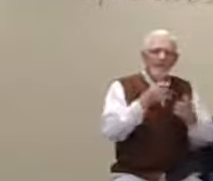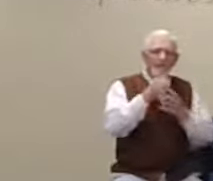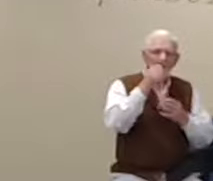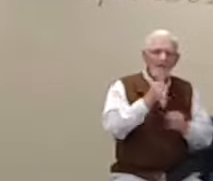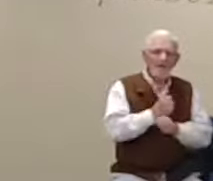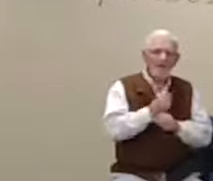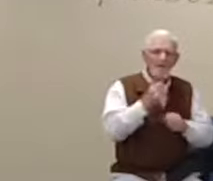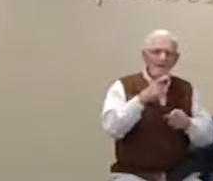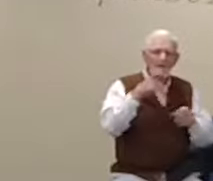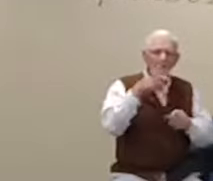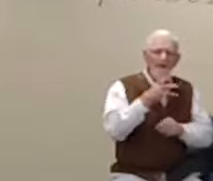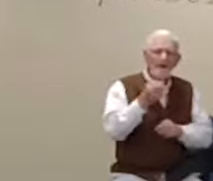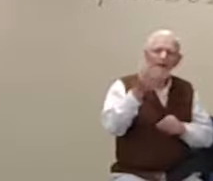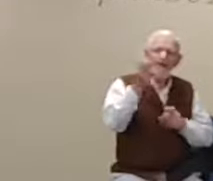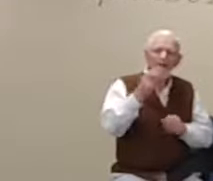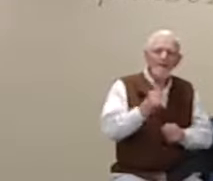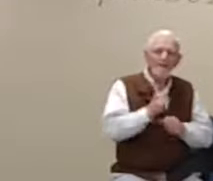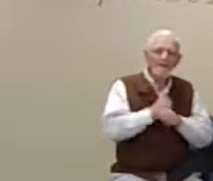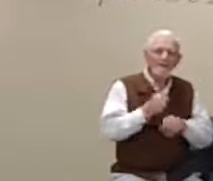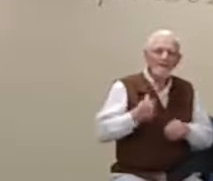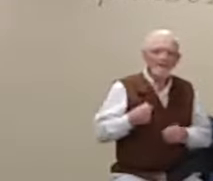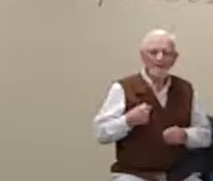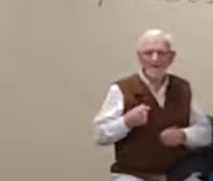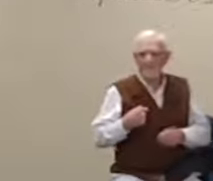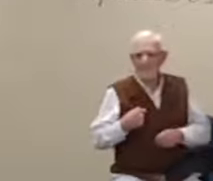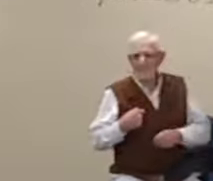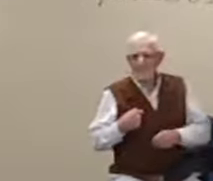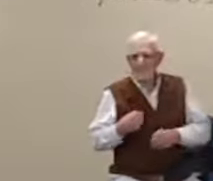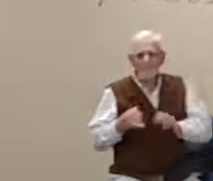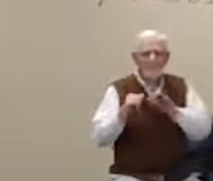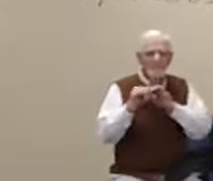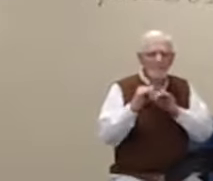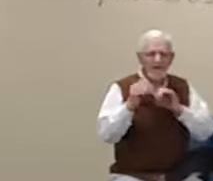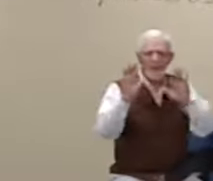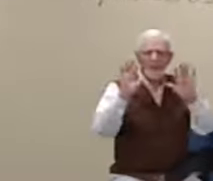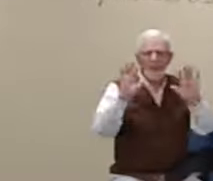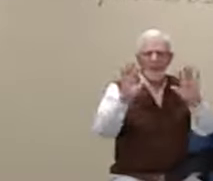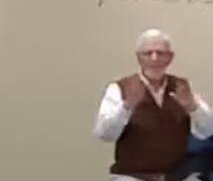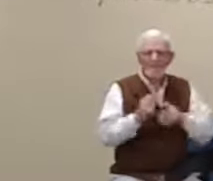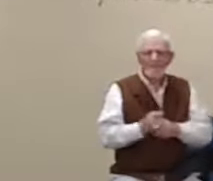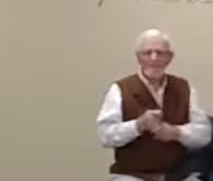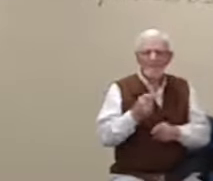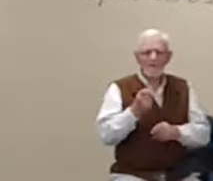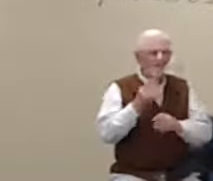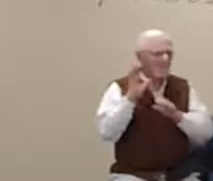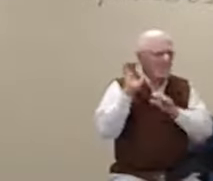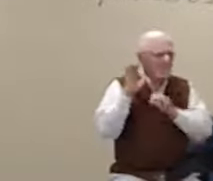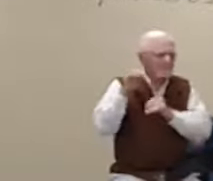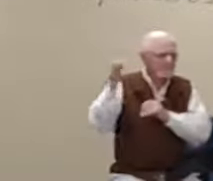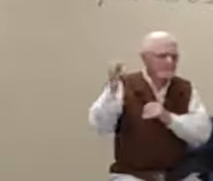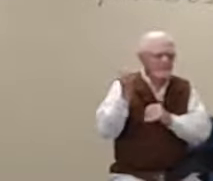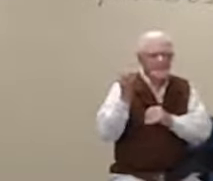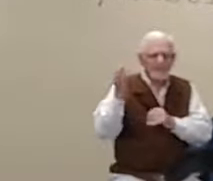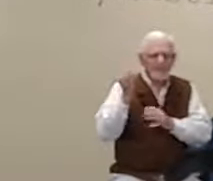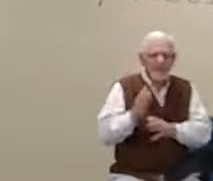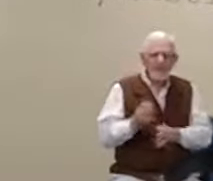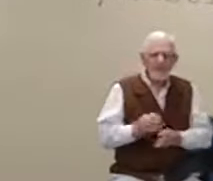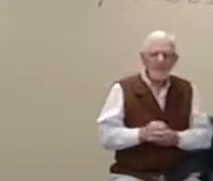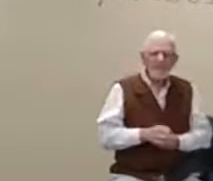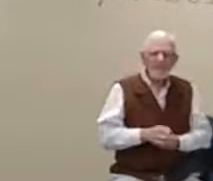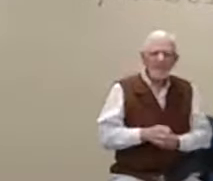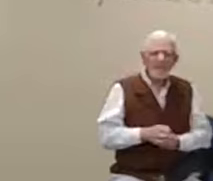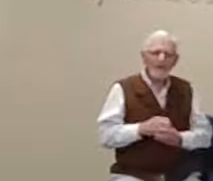love the Lord, and I knew he loved me, and it was like, it was wonderful. And I started listening to preaching, and it was like, oh,